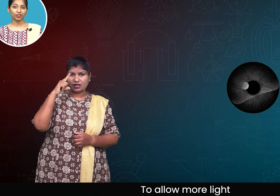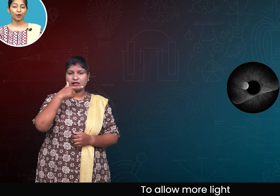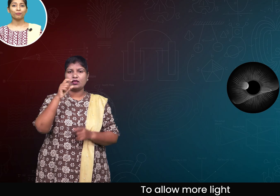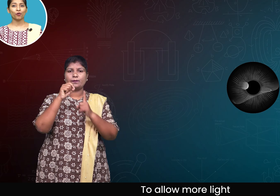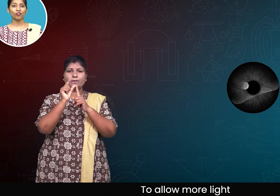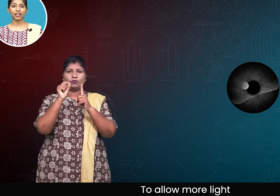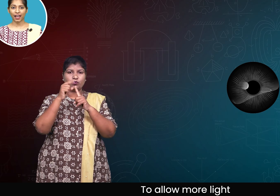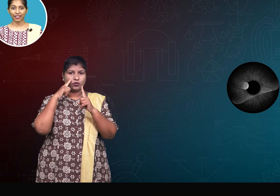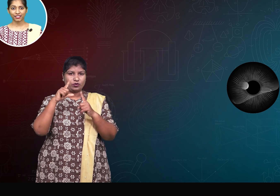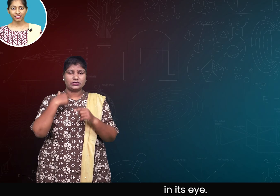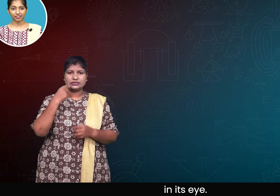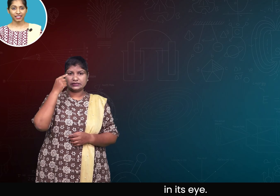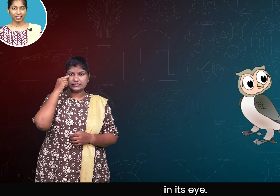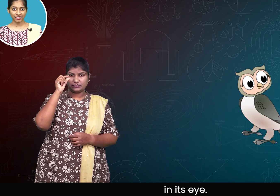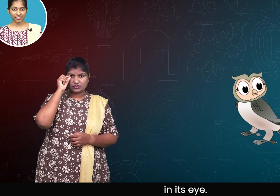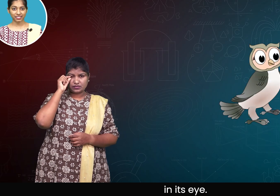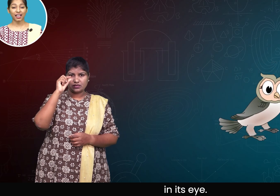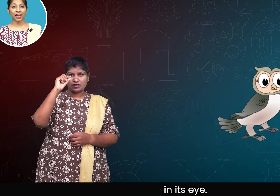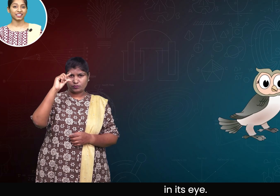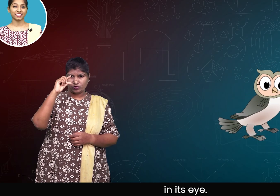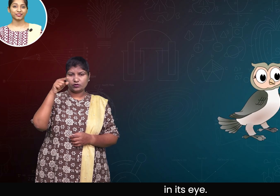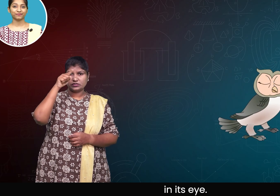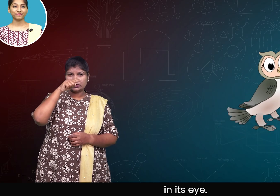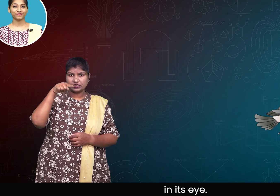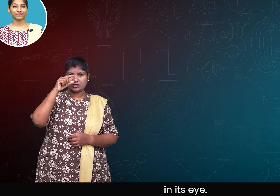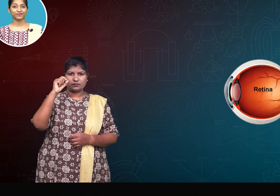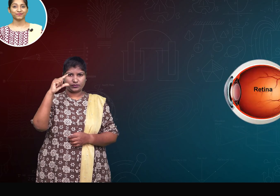allow more light in its eye.